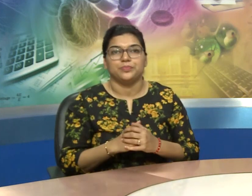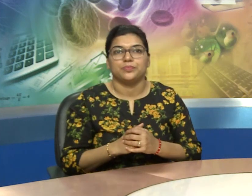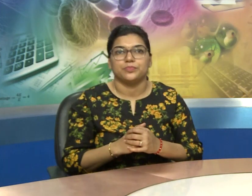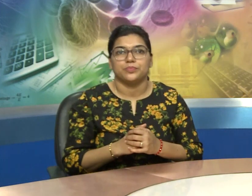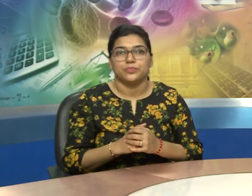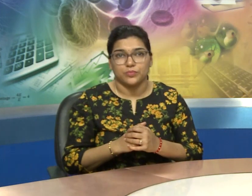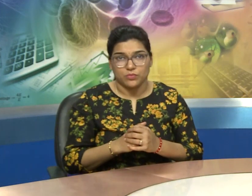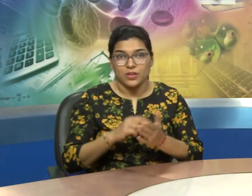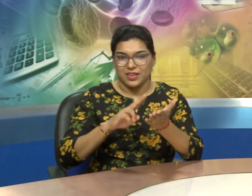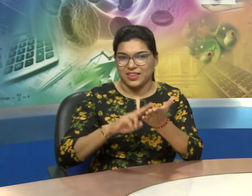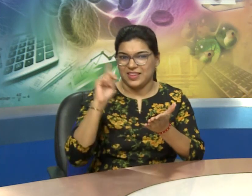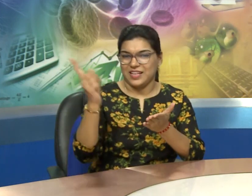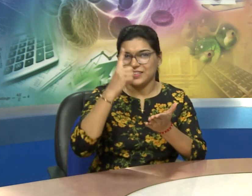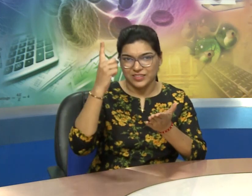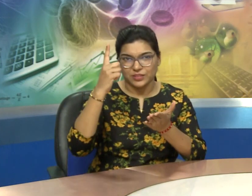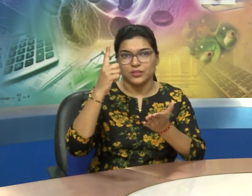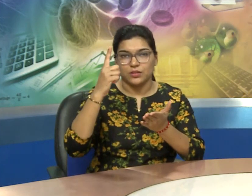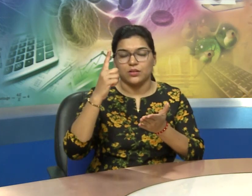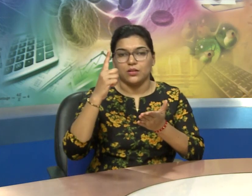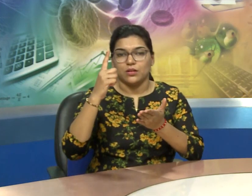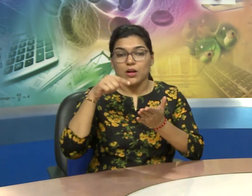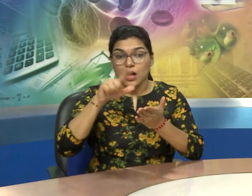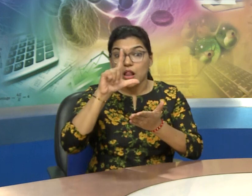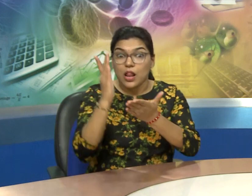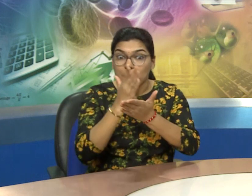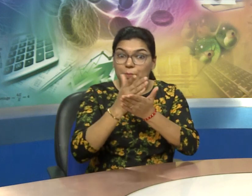You can see the images on the screen.